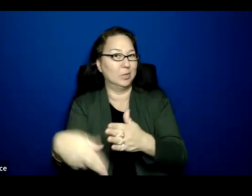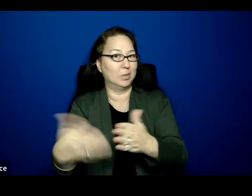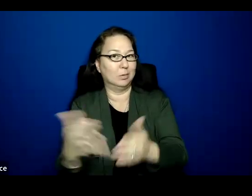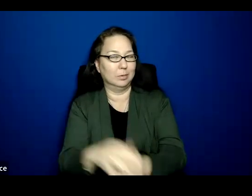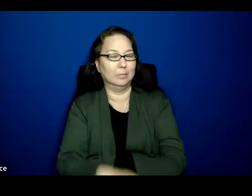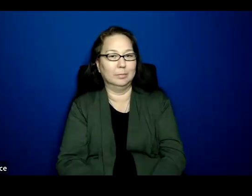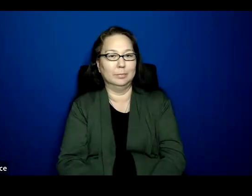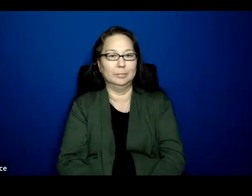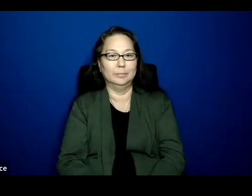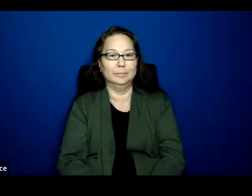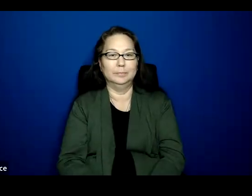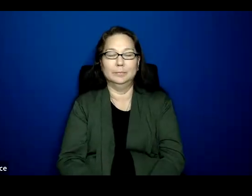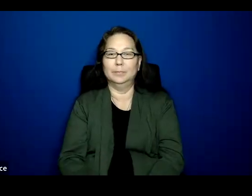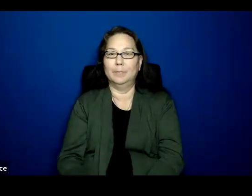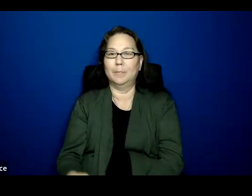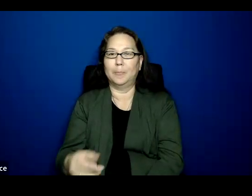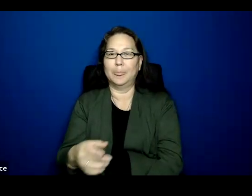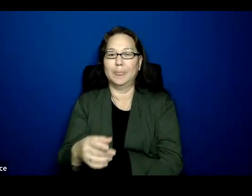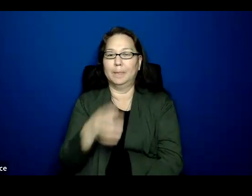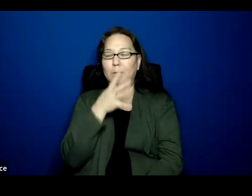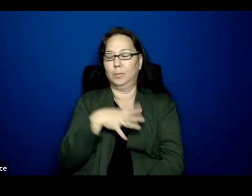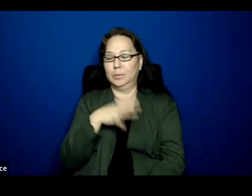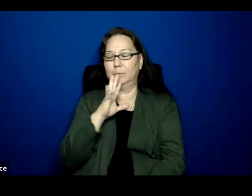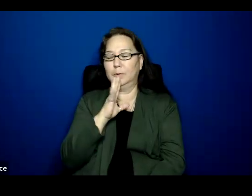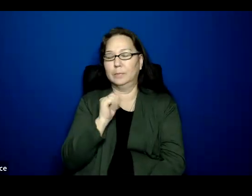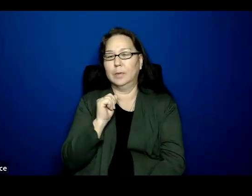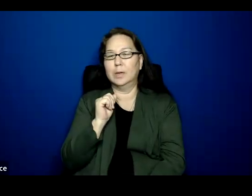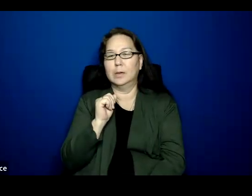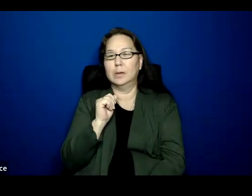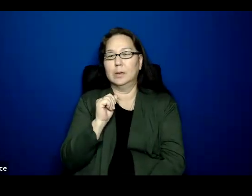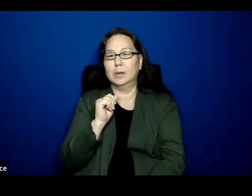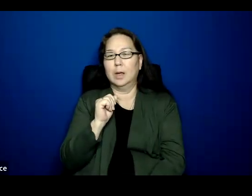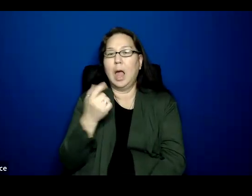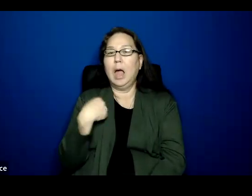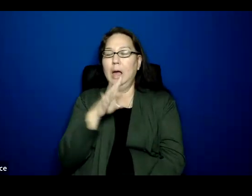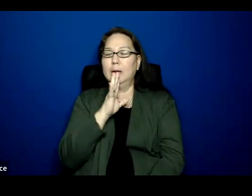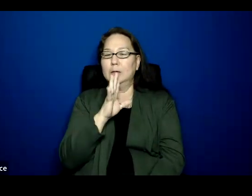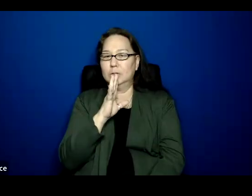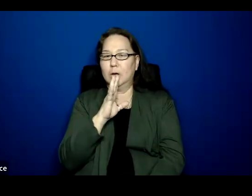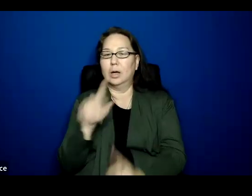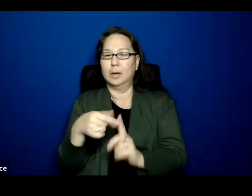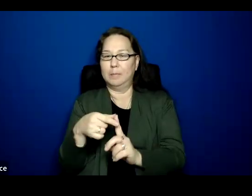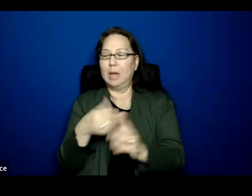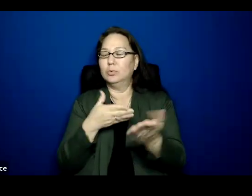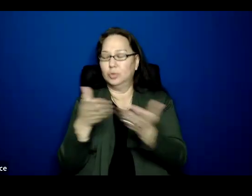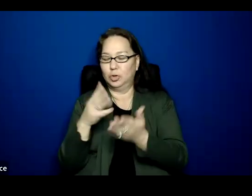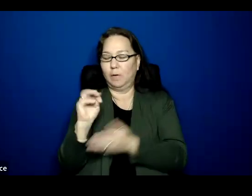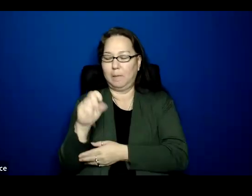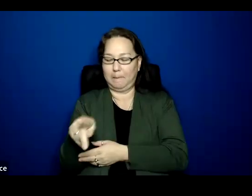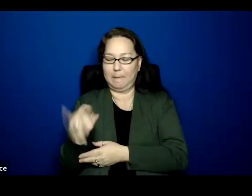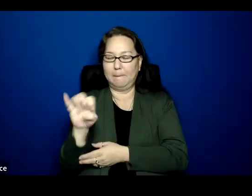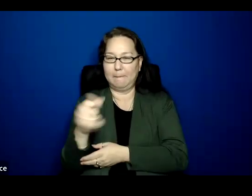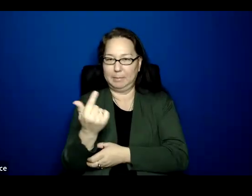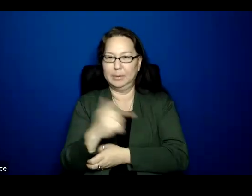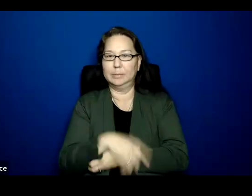So I can start in terms of looking through the lens of students with disabilities in terms of the service mapping, and also